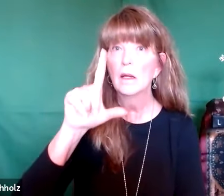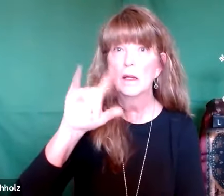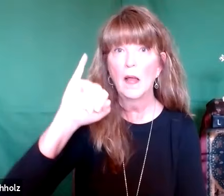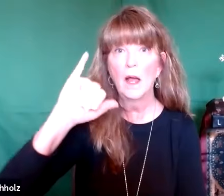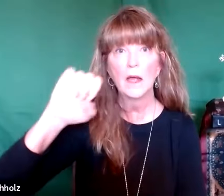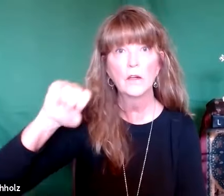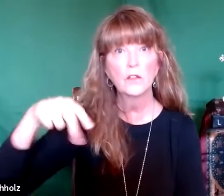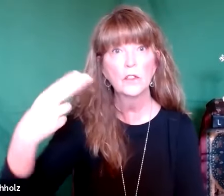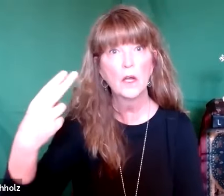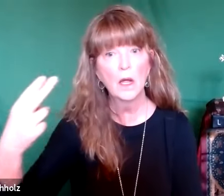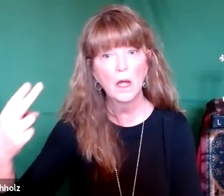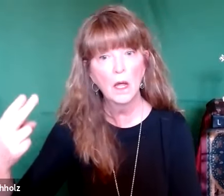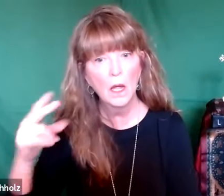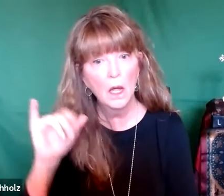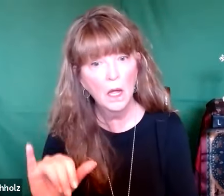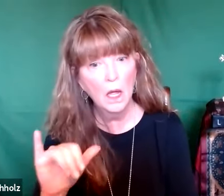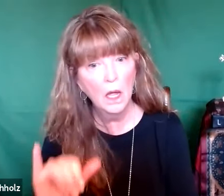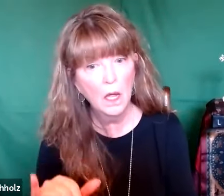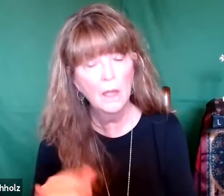he's calling Elijah.